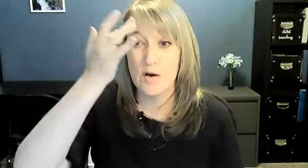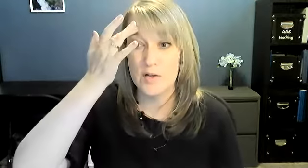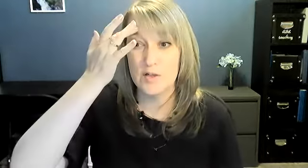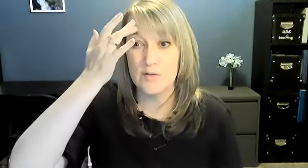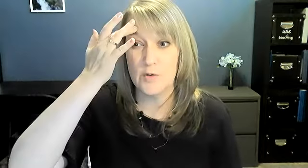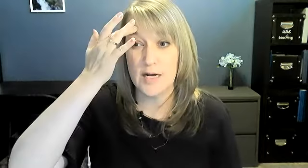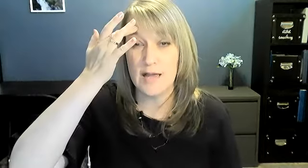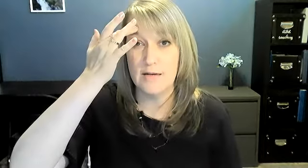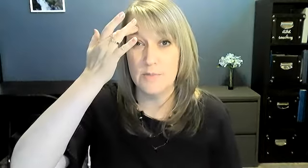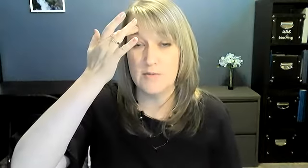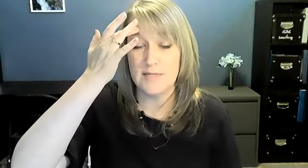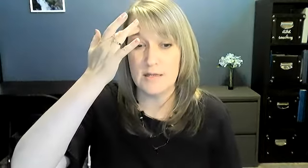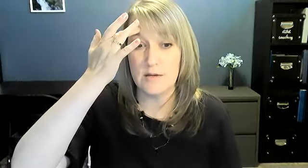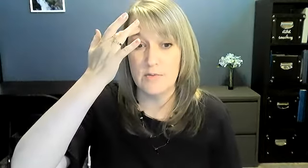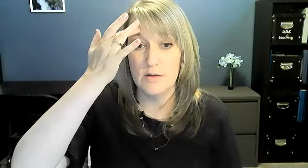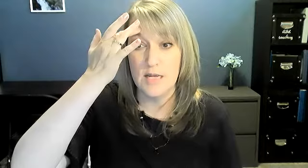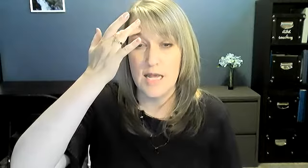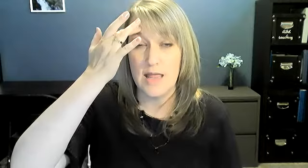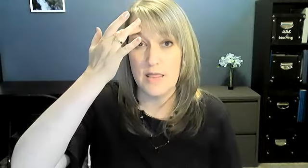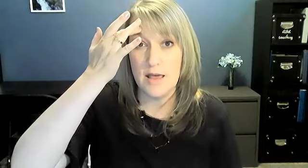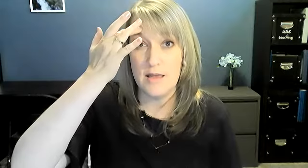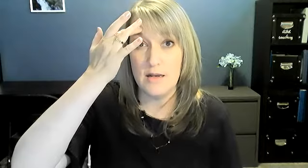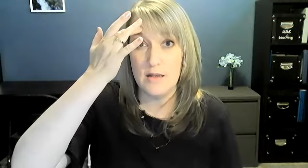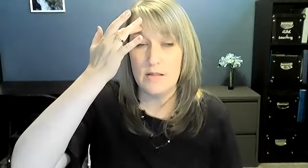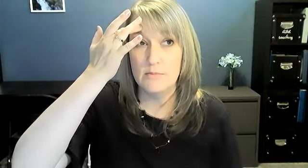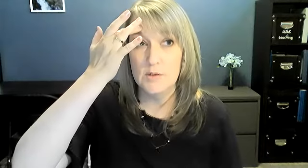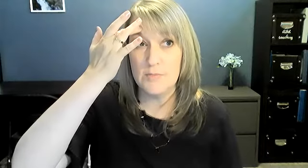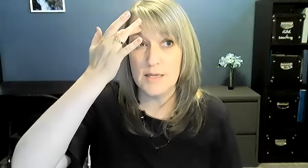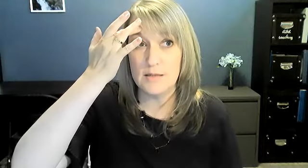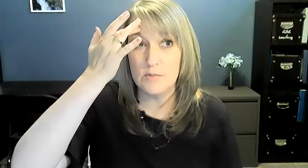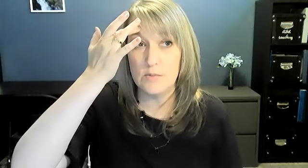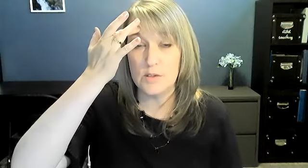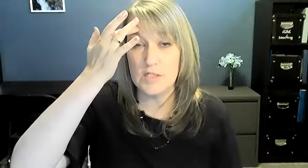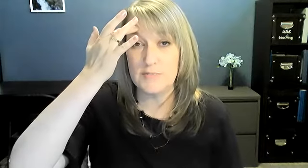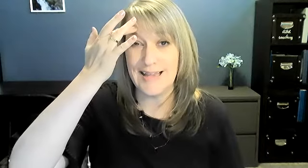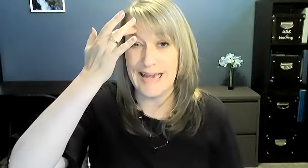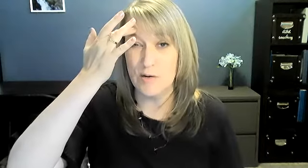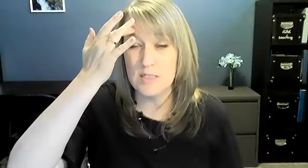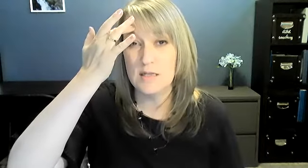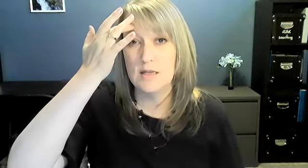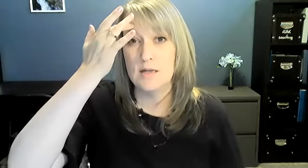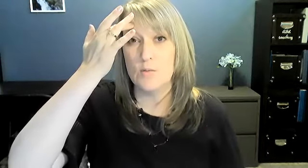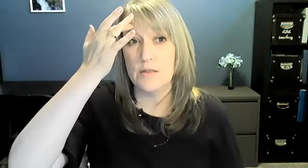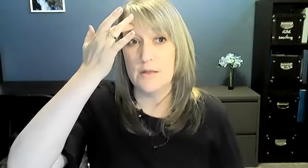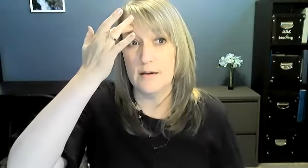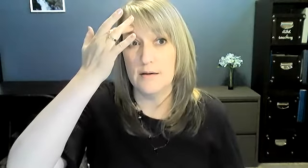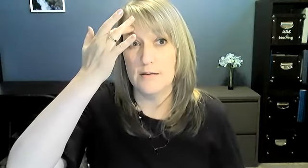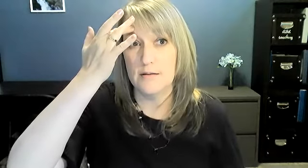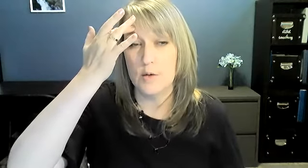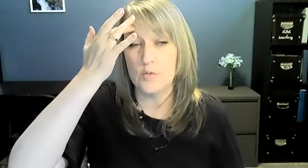On your forehead, palm facing you. And then the movement will just be out with a